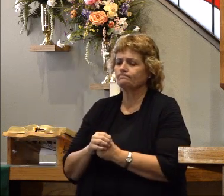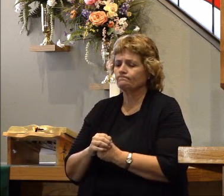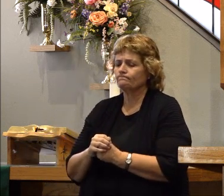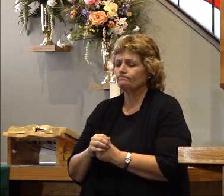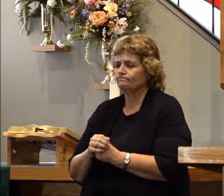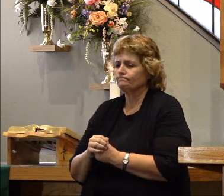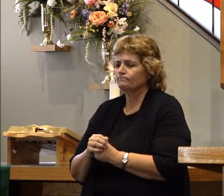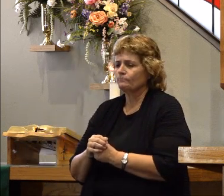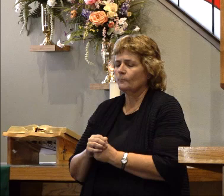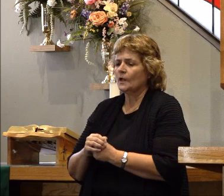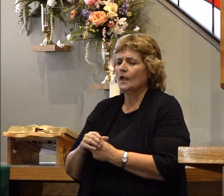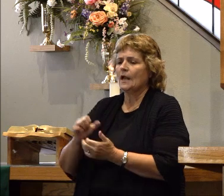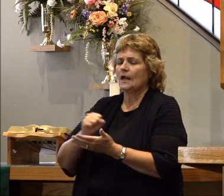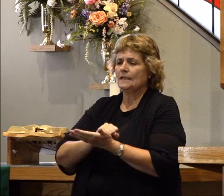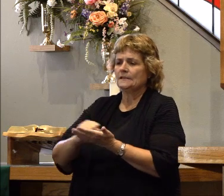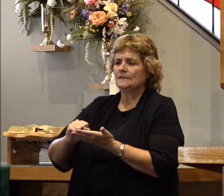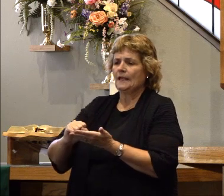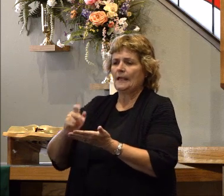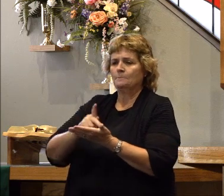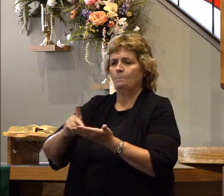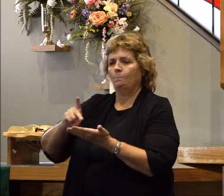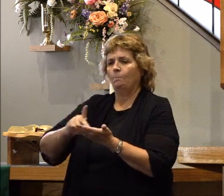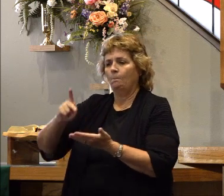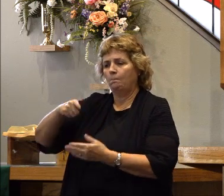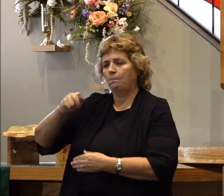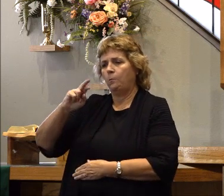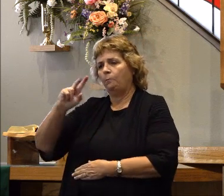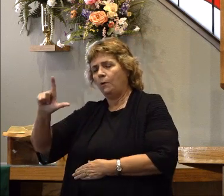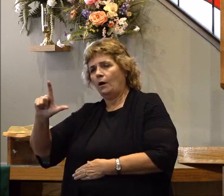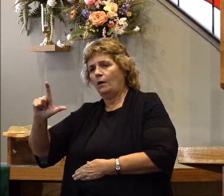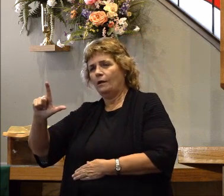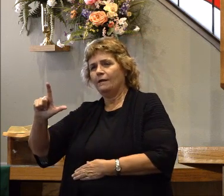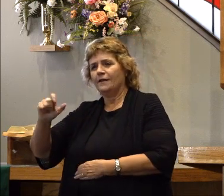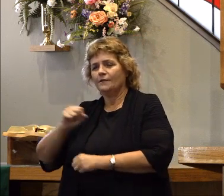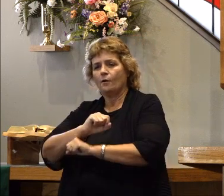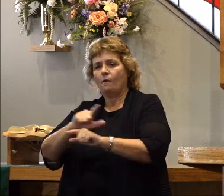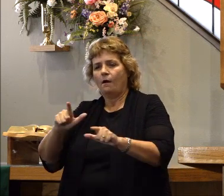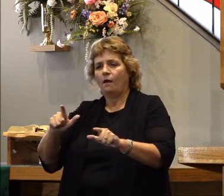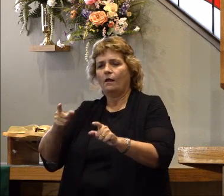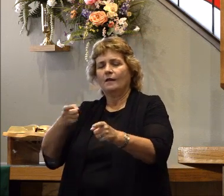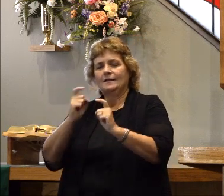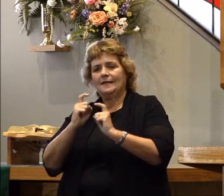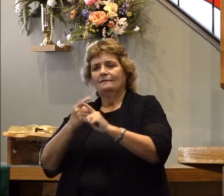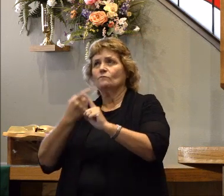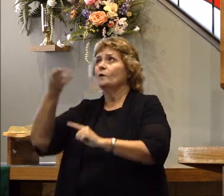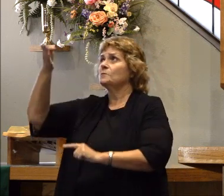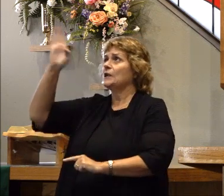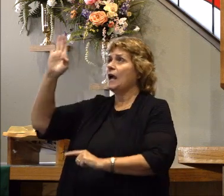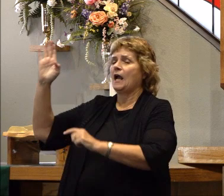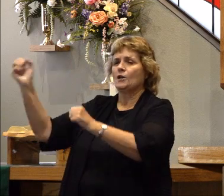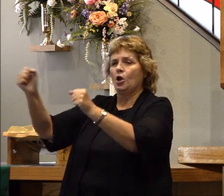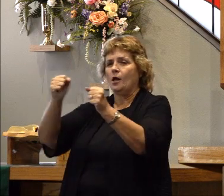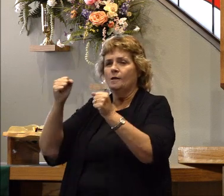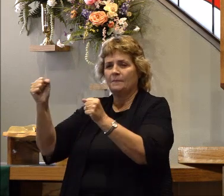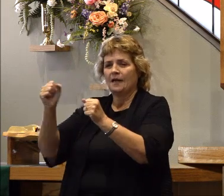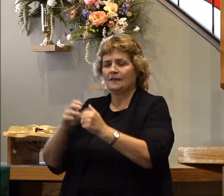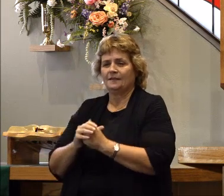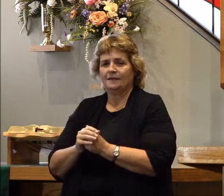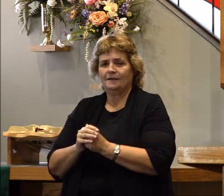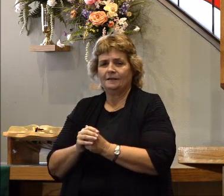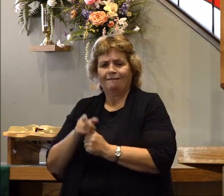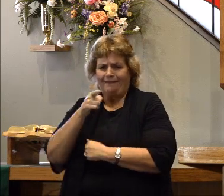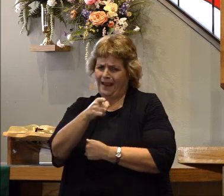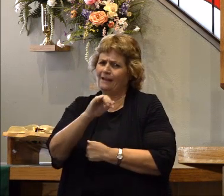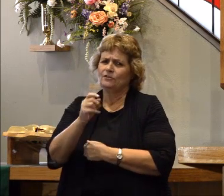St. Paul says, they are a gift from God Almighty. They do not wield the sword for